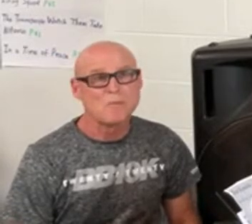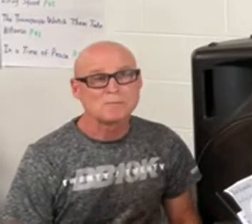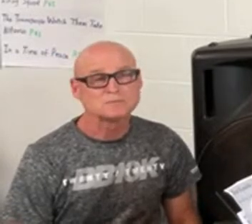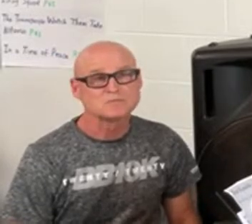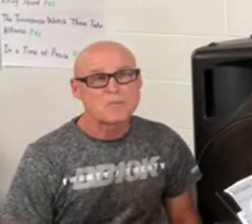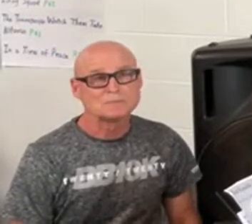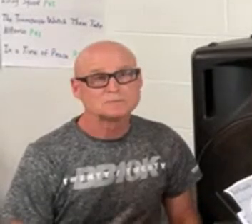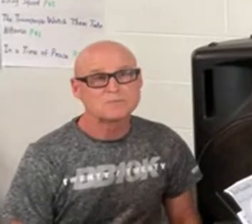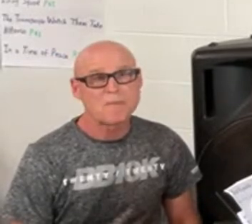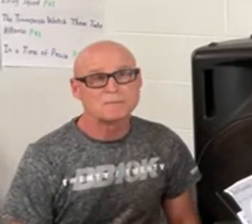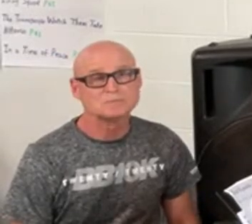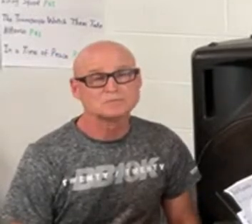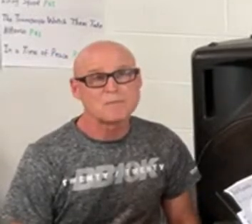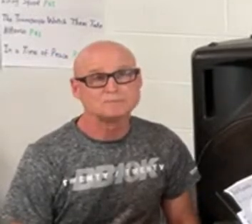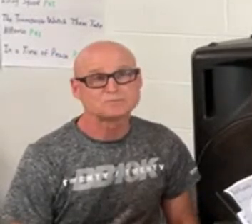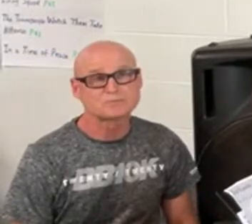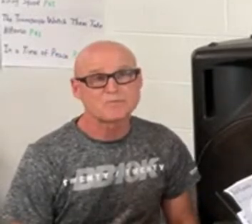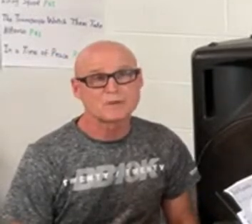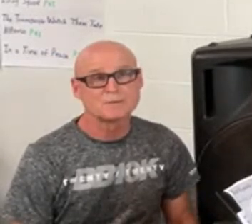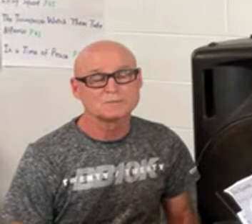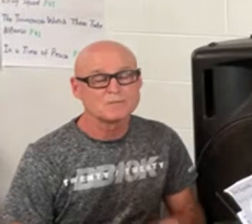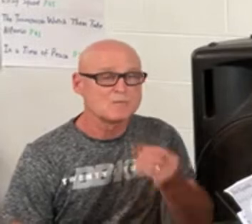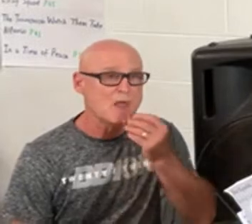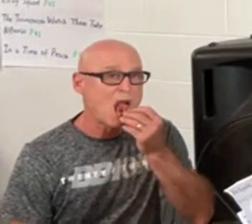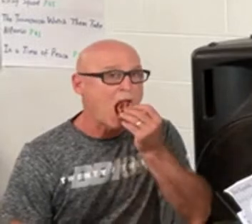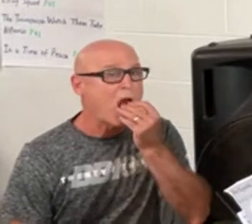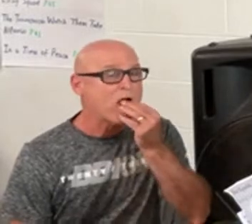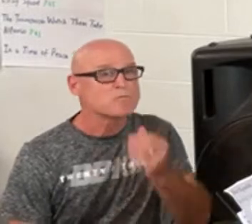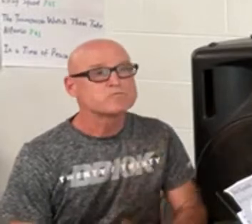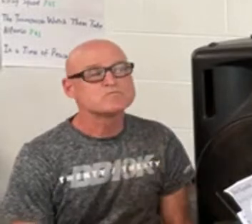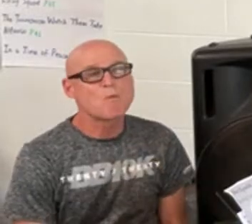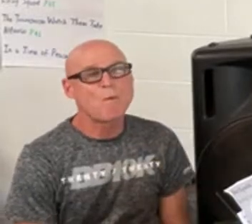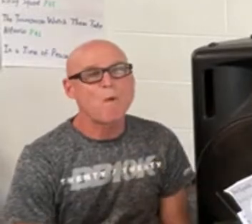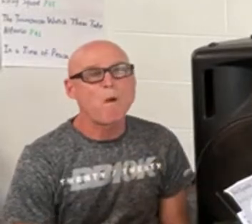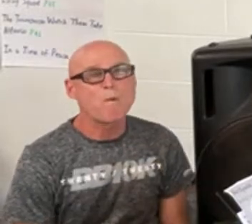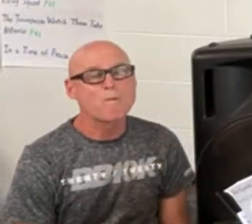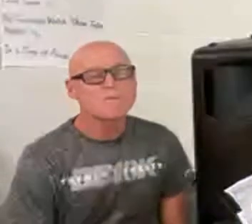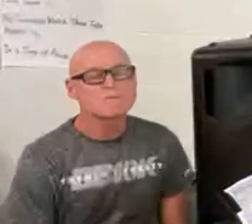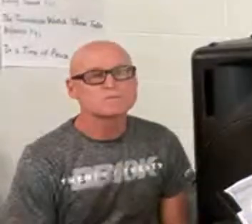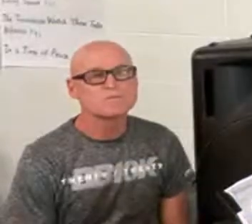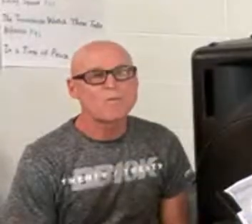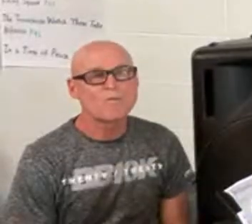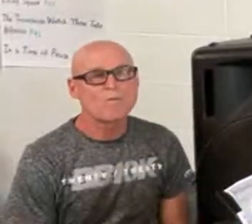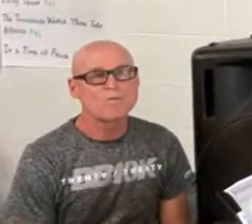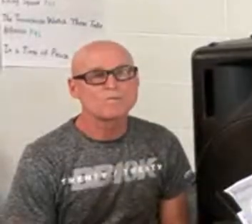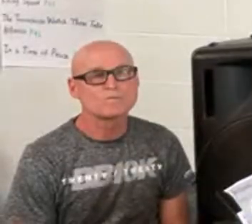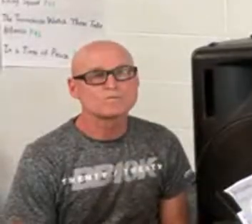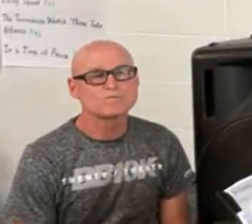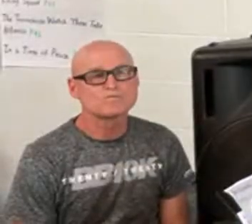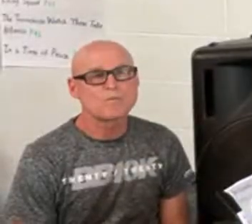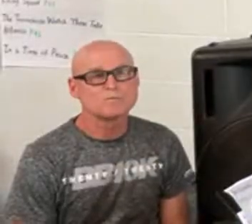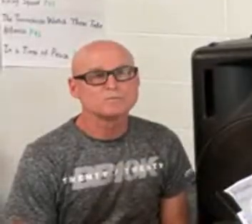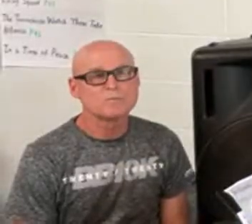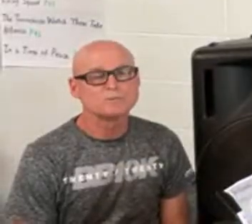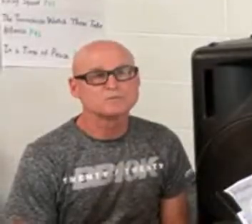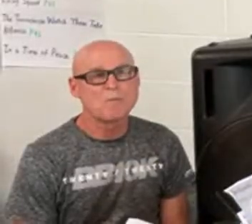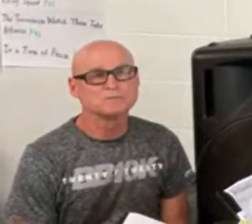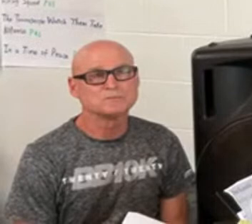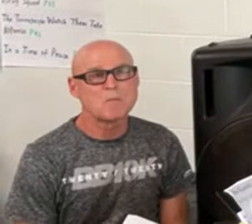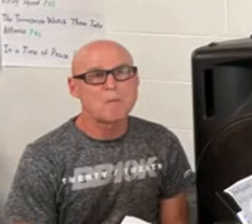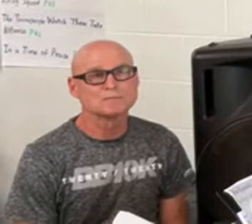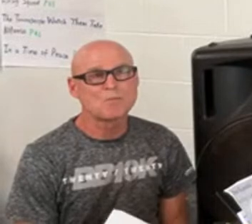between Russian and English, in between poetry and prose and